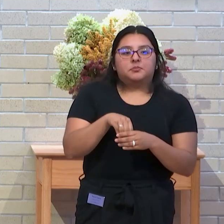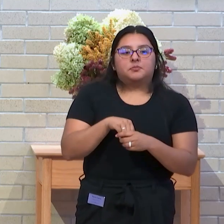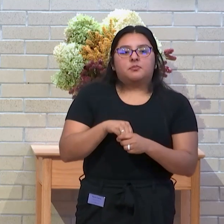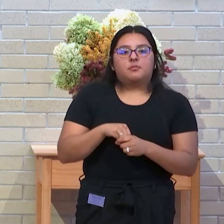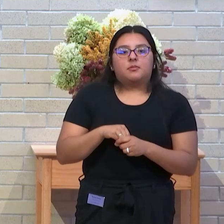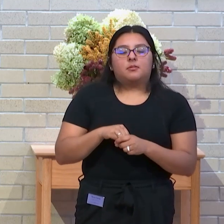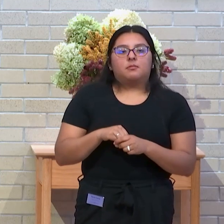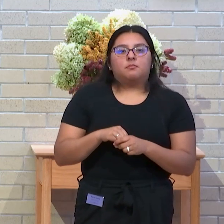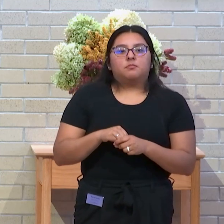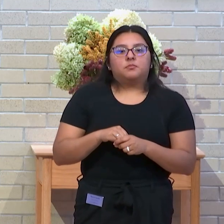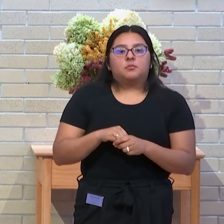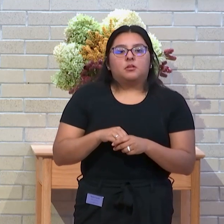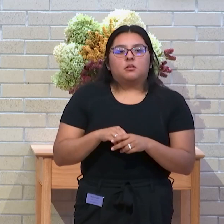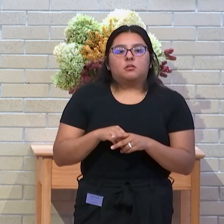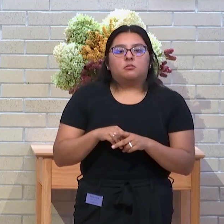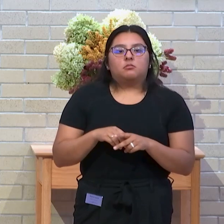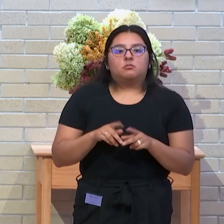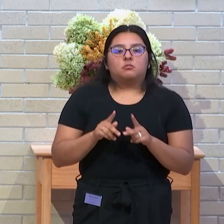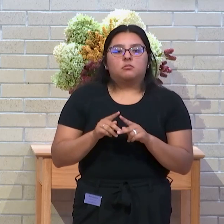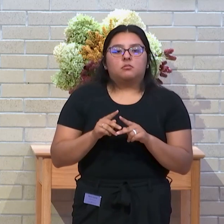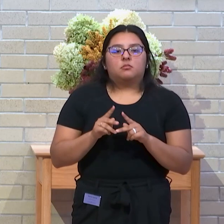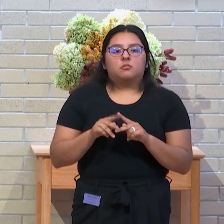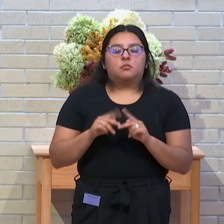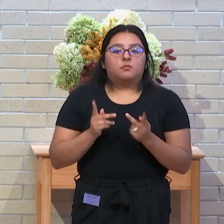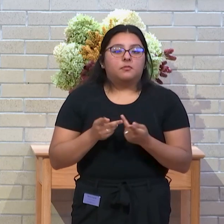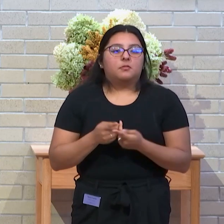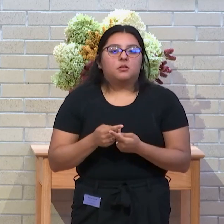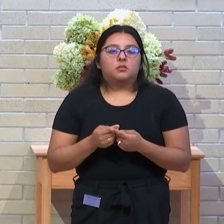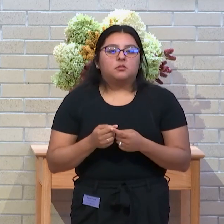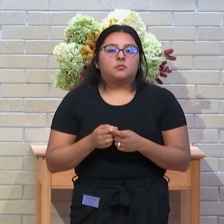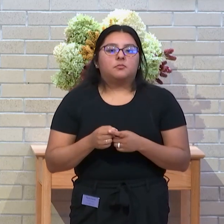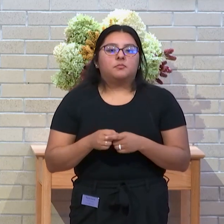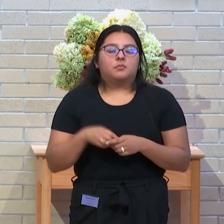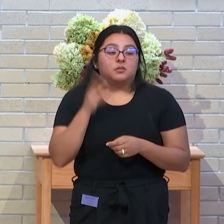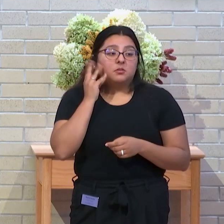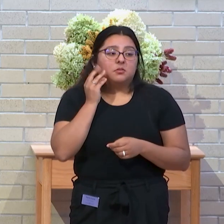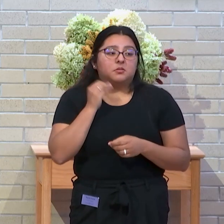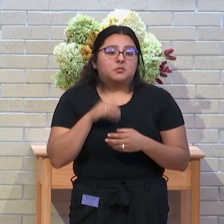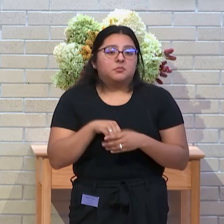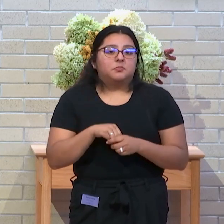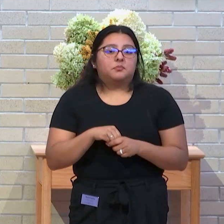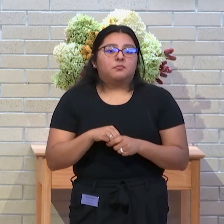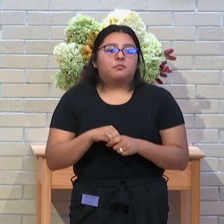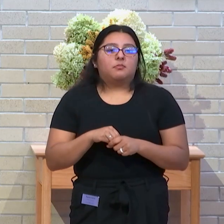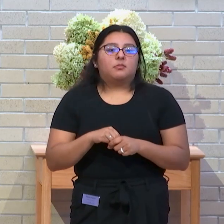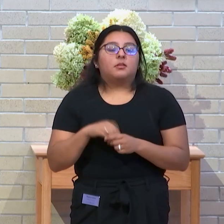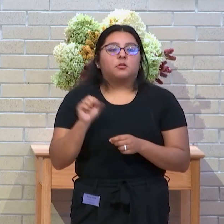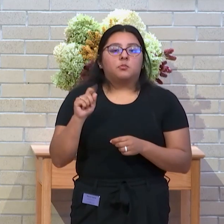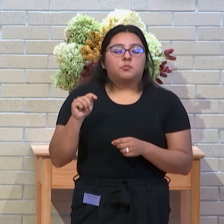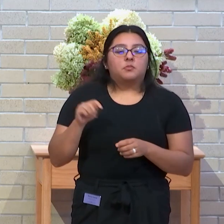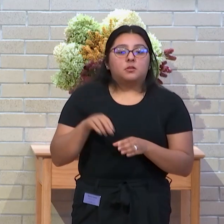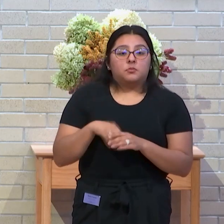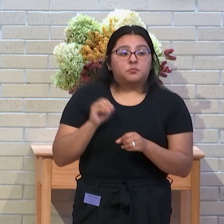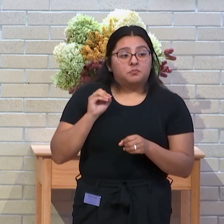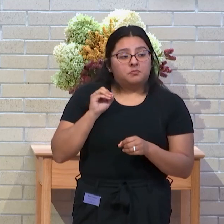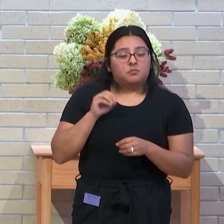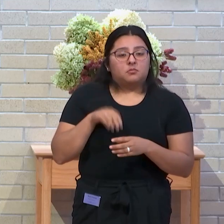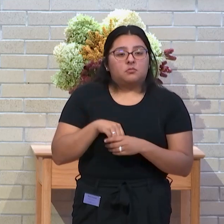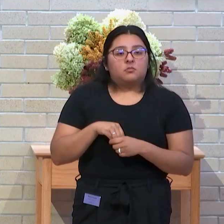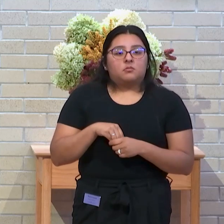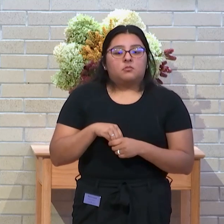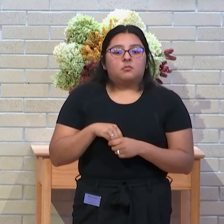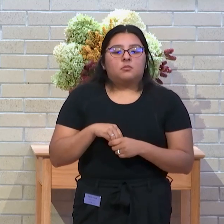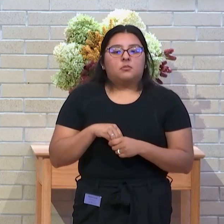what provide you with valuable opportunities and experiences. What I will take with me from SST and from this experience